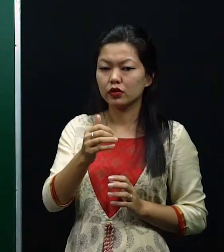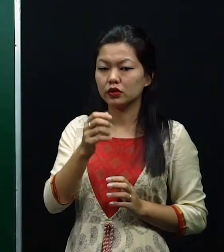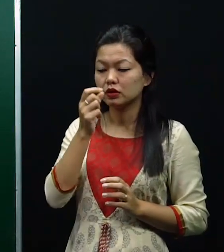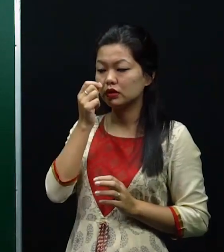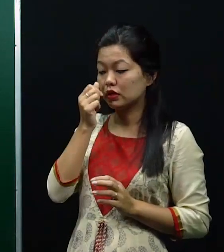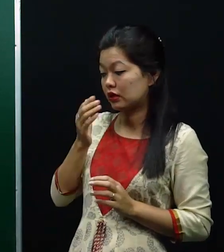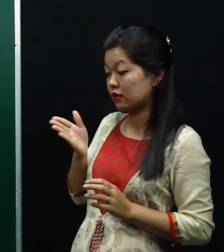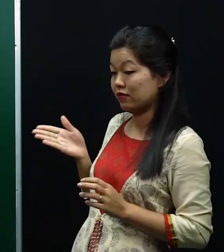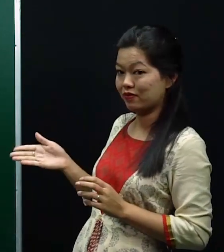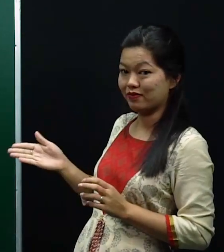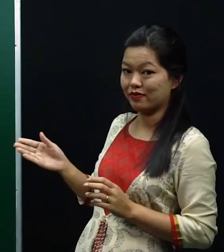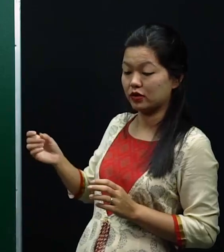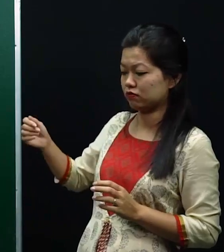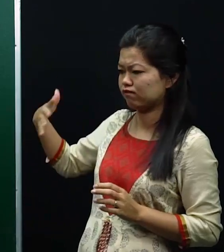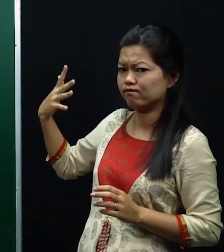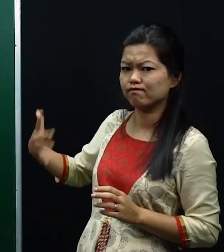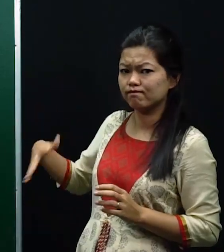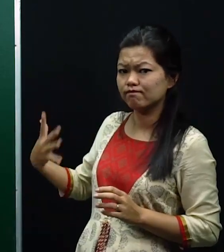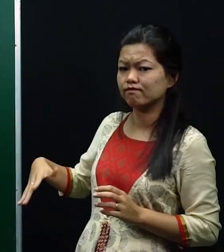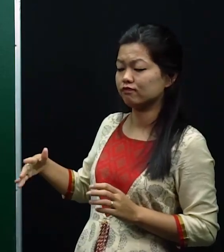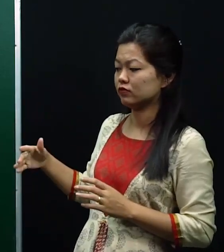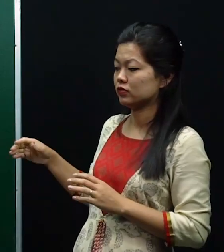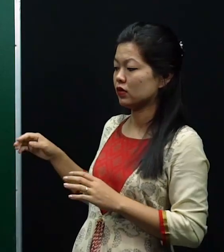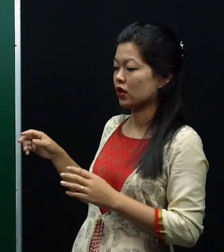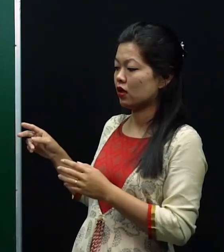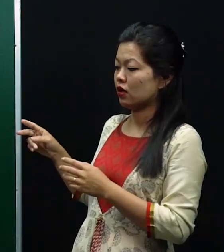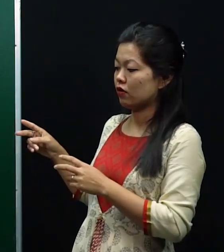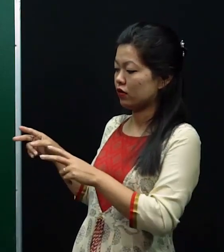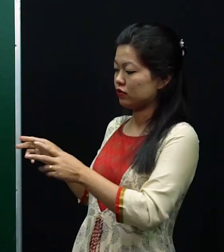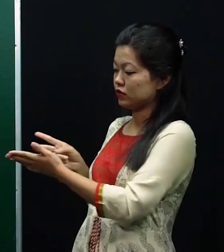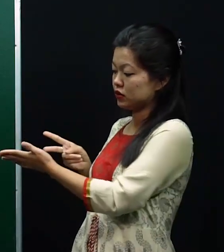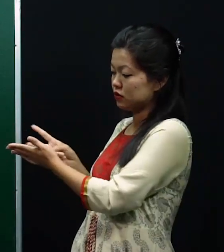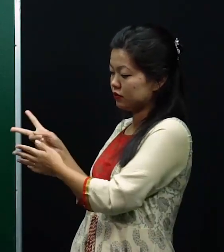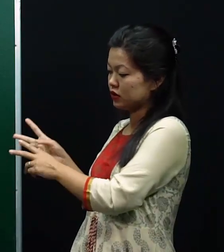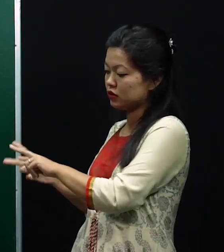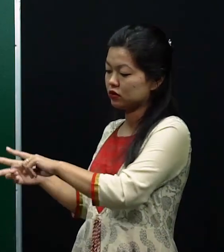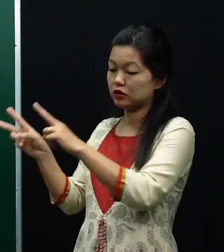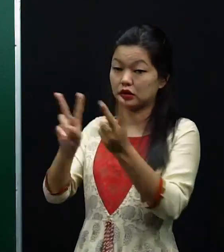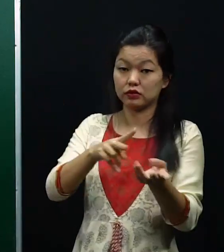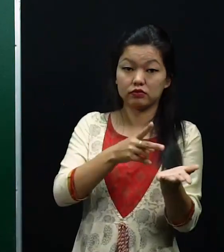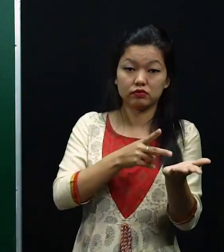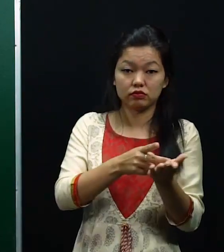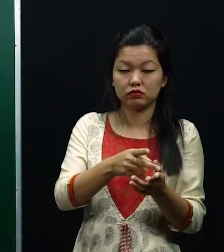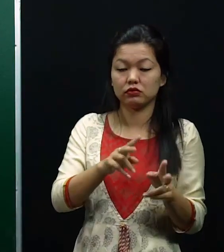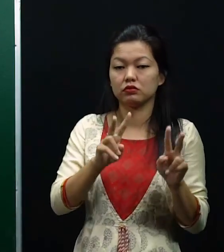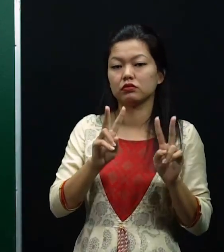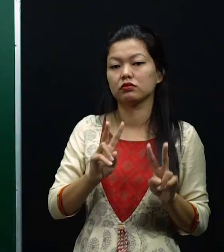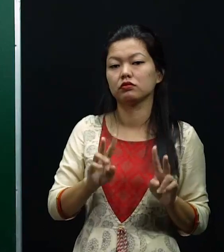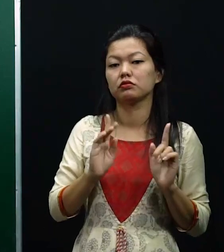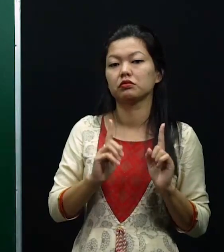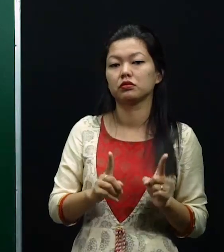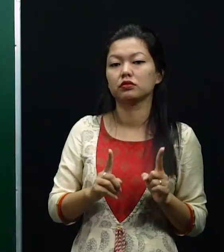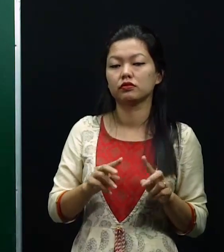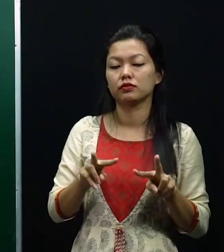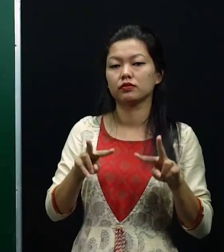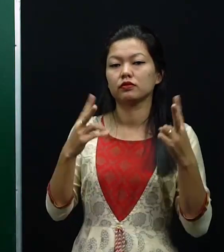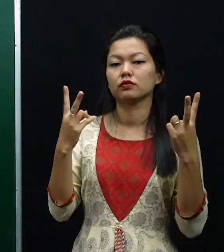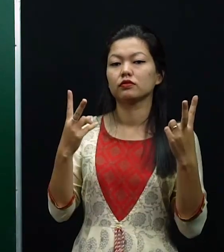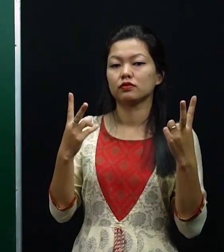Because the man whom everyone expected had already come to the village, and people believed that he was the man, but there are